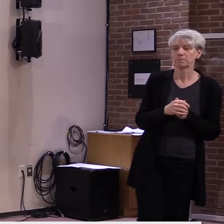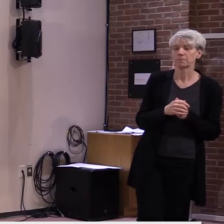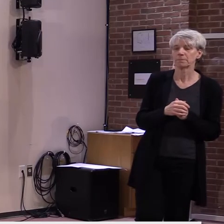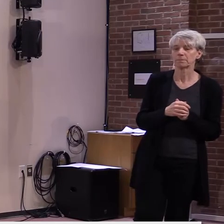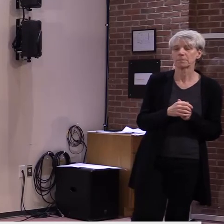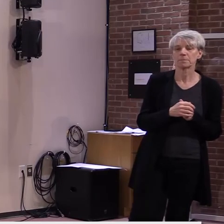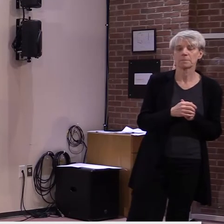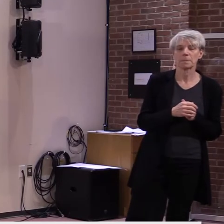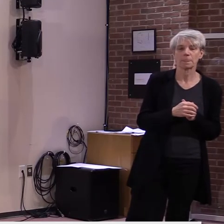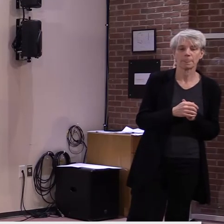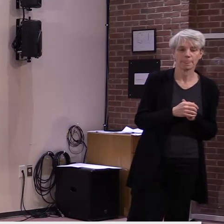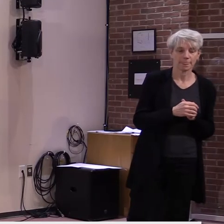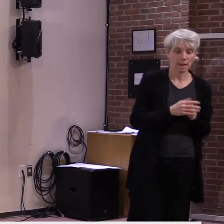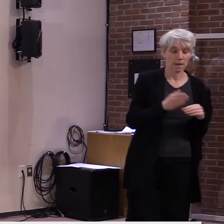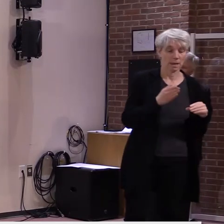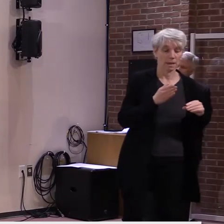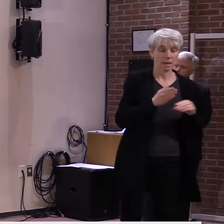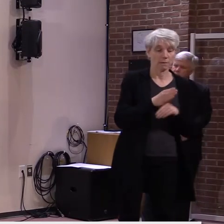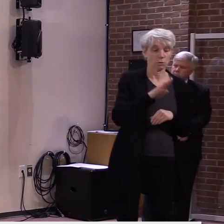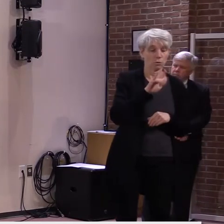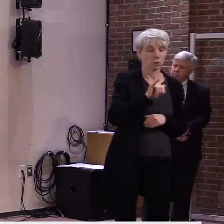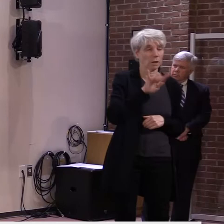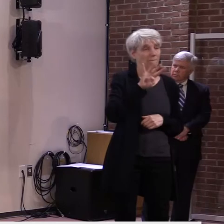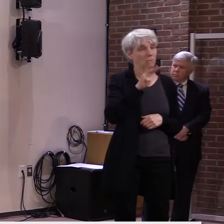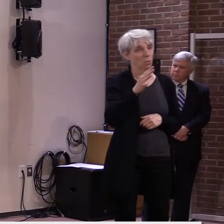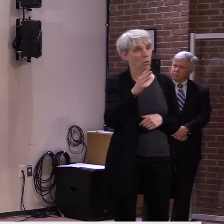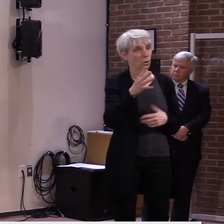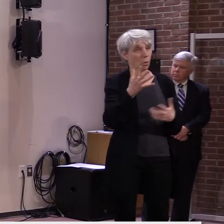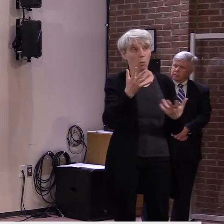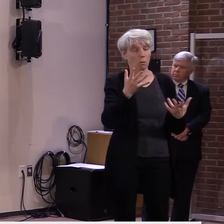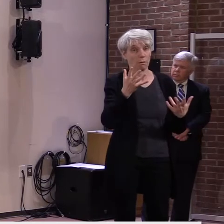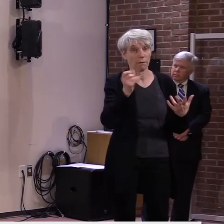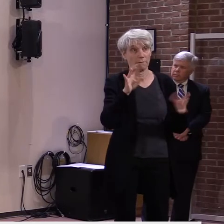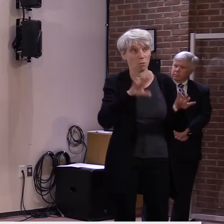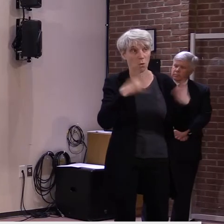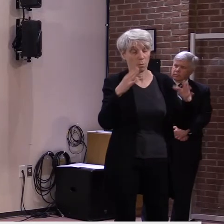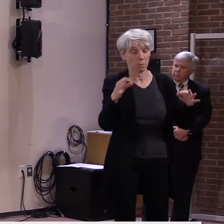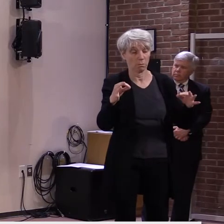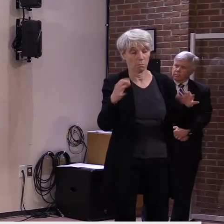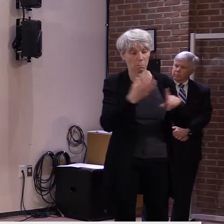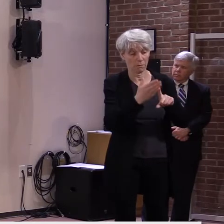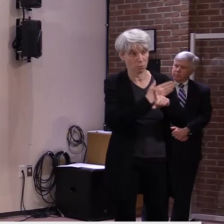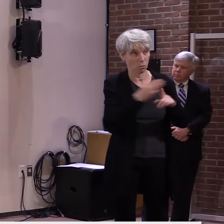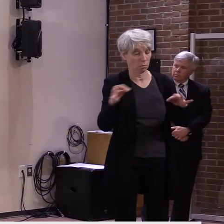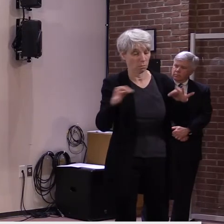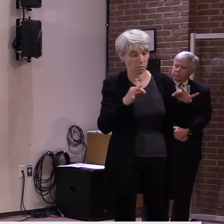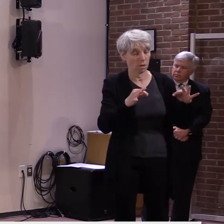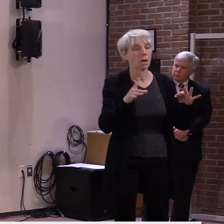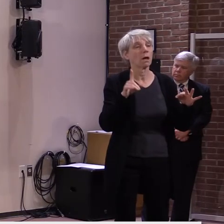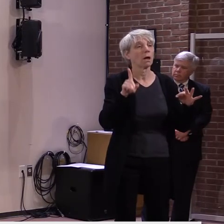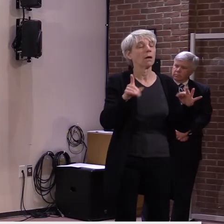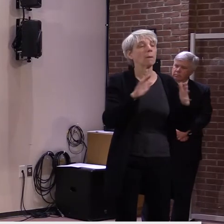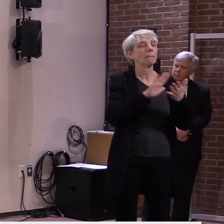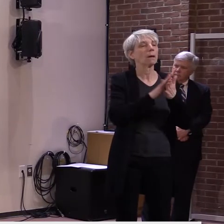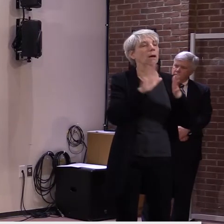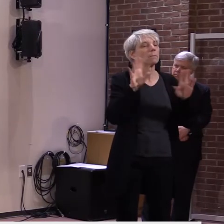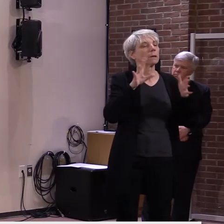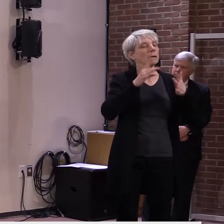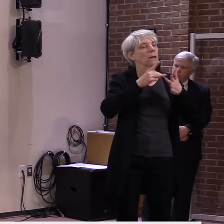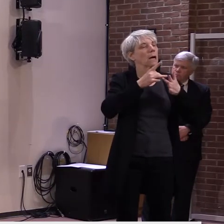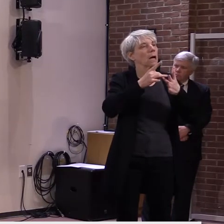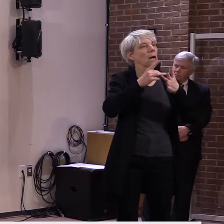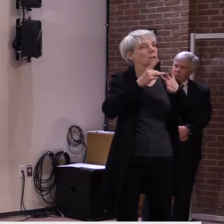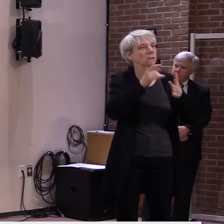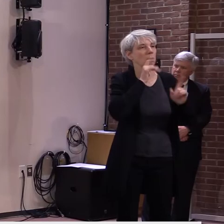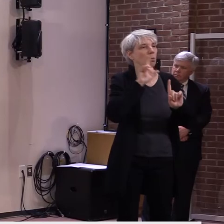are lifted after the 4th of July or before, this will just be guidance on our part. Now, I know